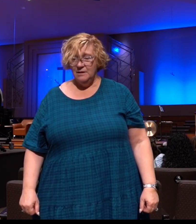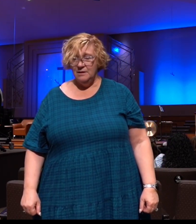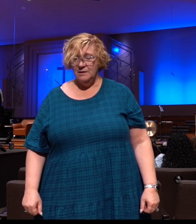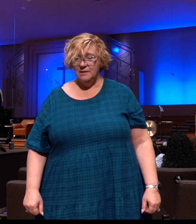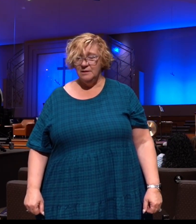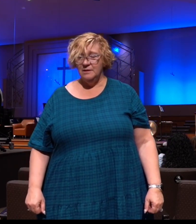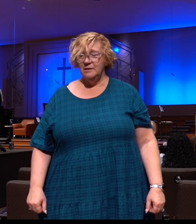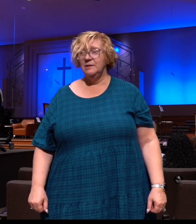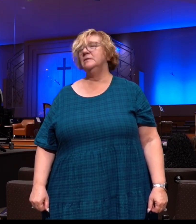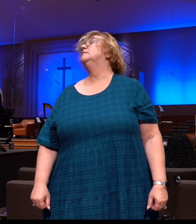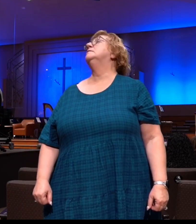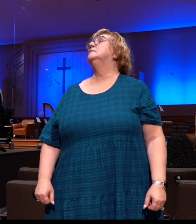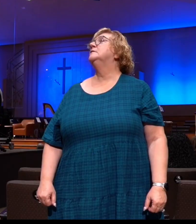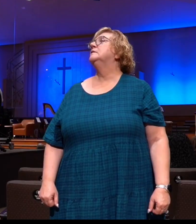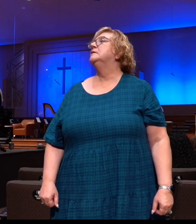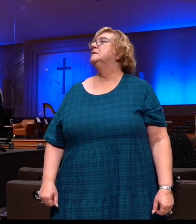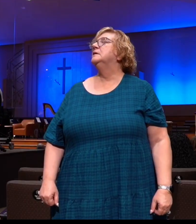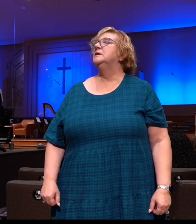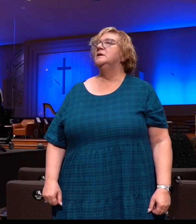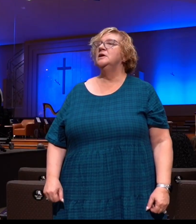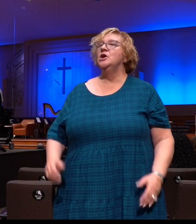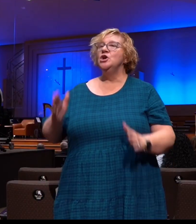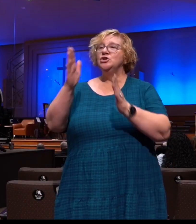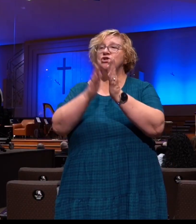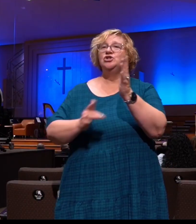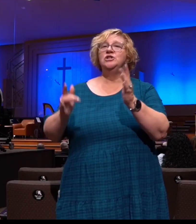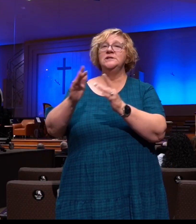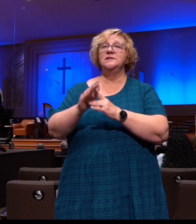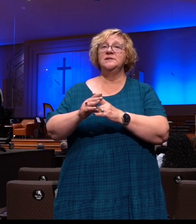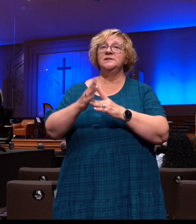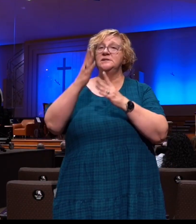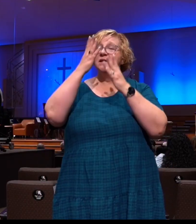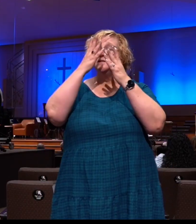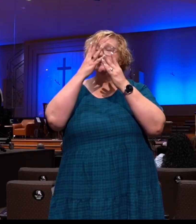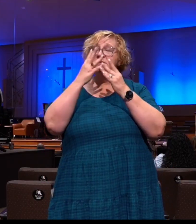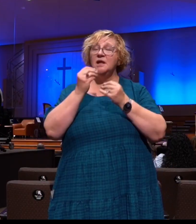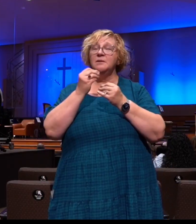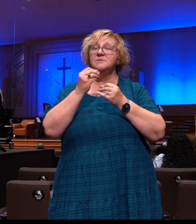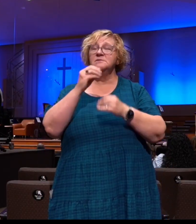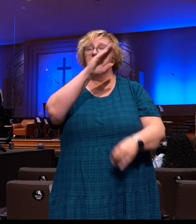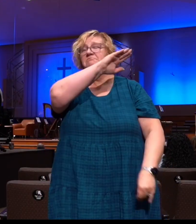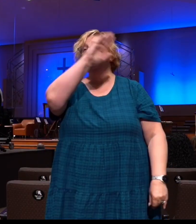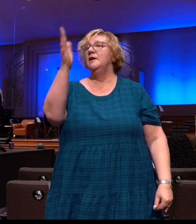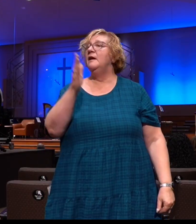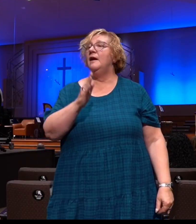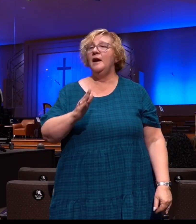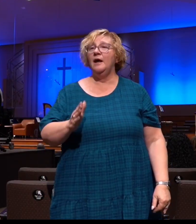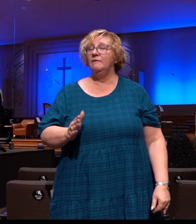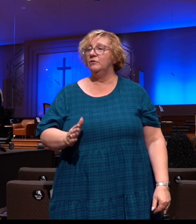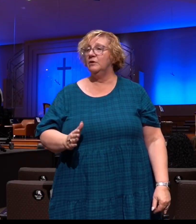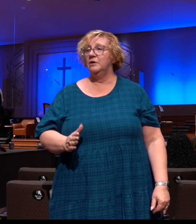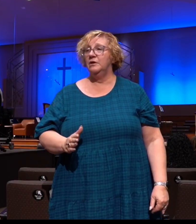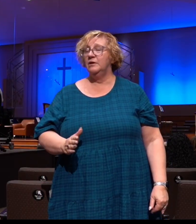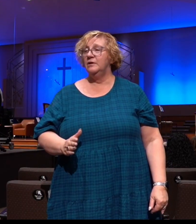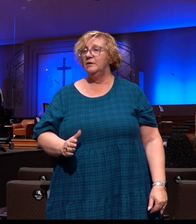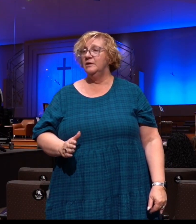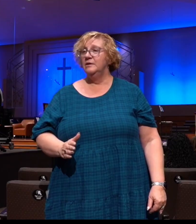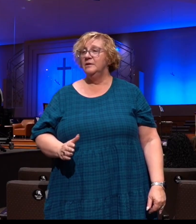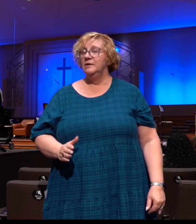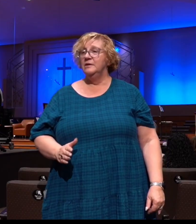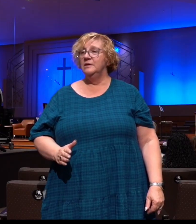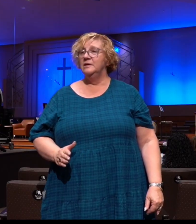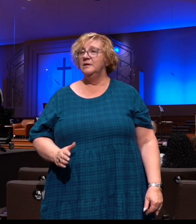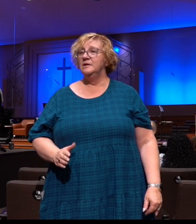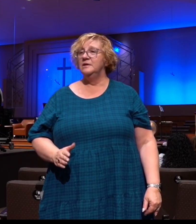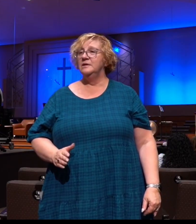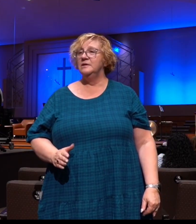He never sleeps. Our shepherd never slumbers.